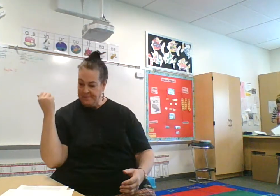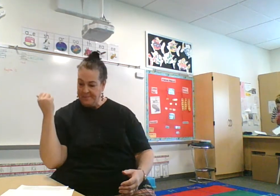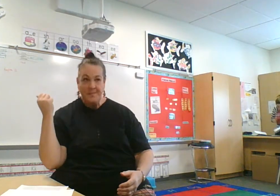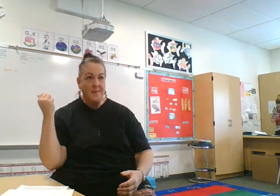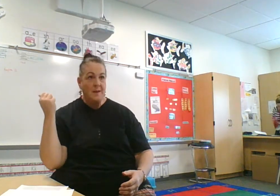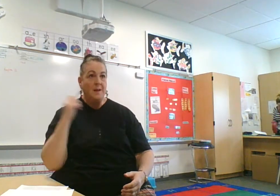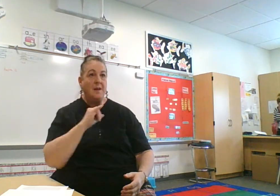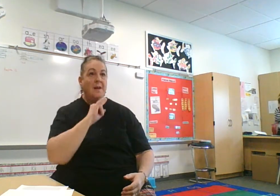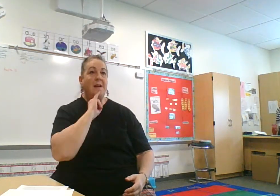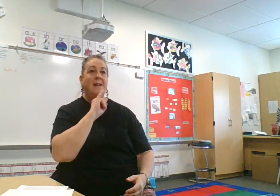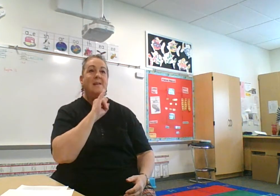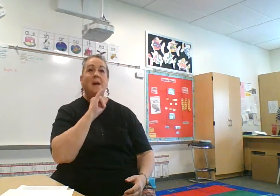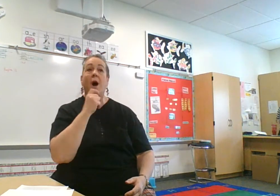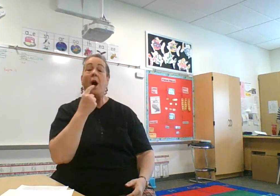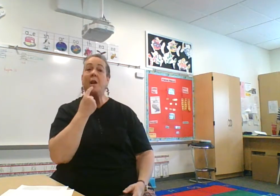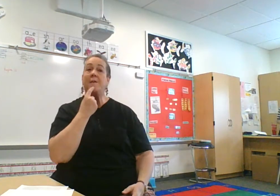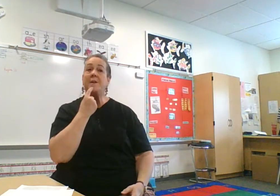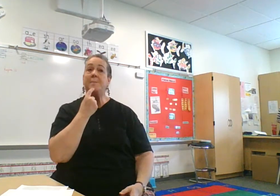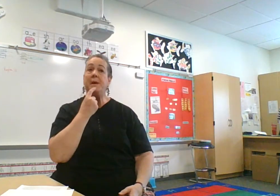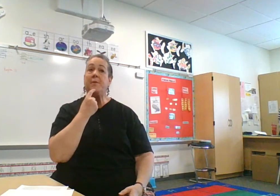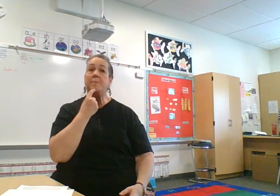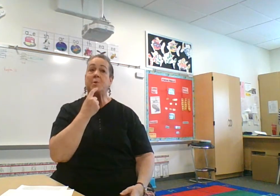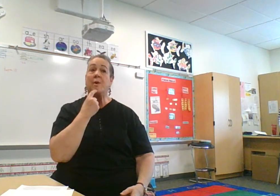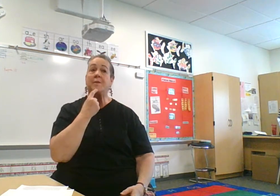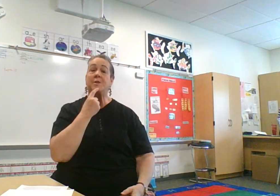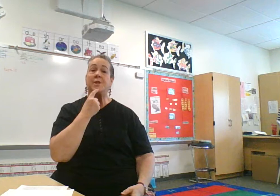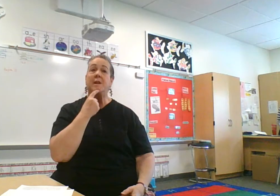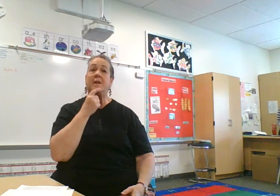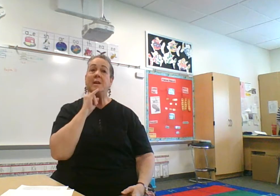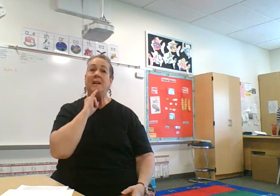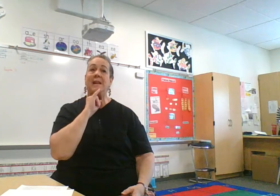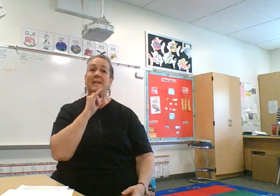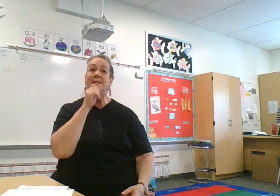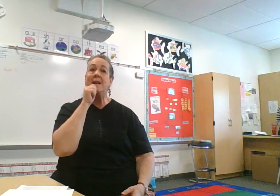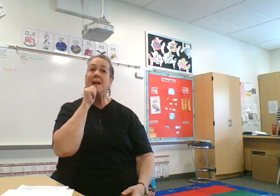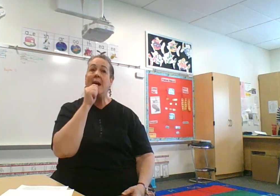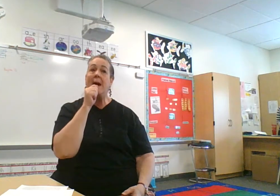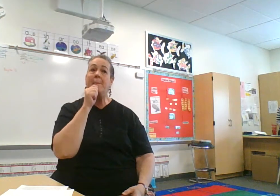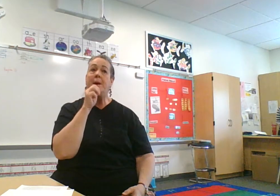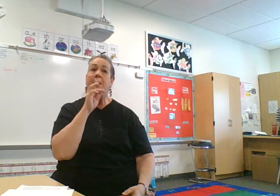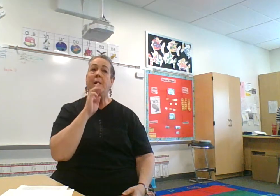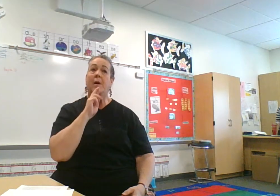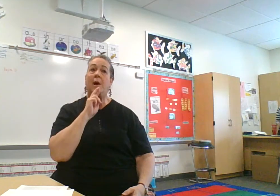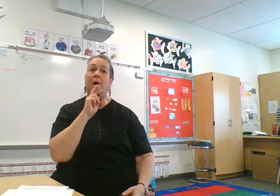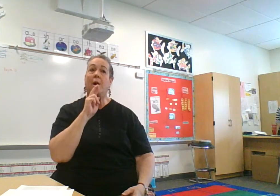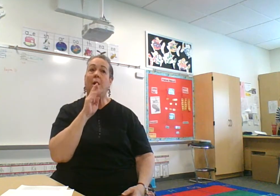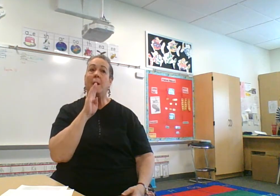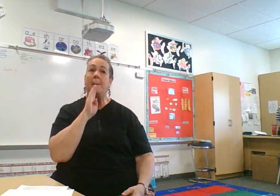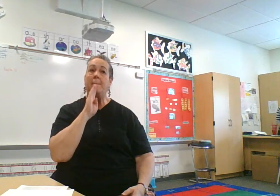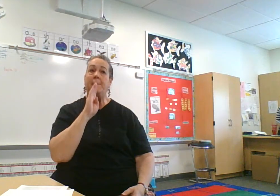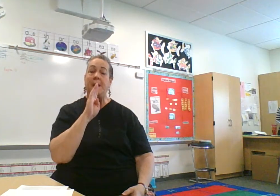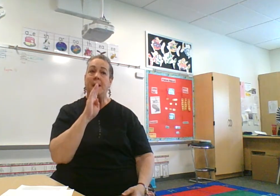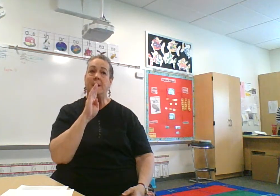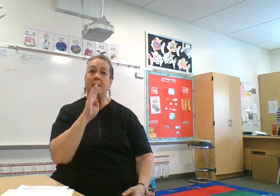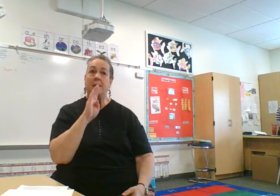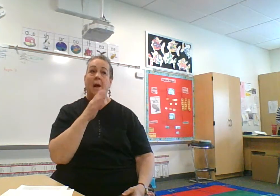again? Is. All of the to be verbs are off of the chin. Is, am, are, be.